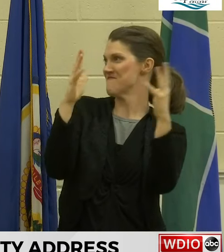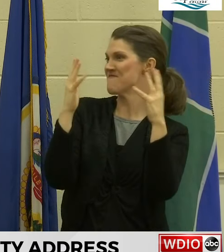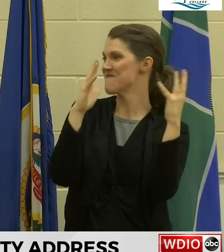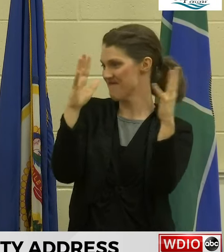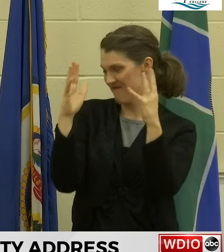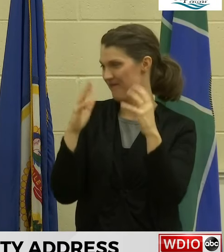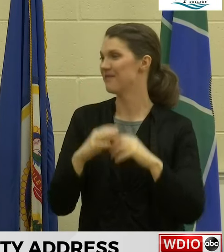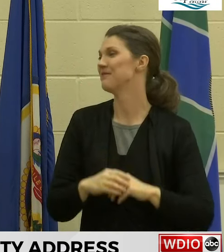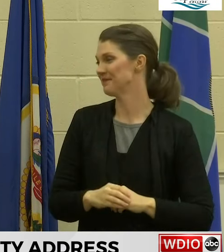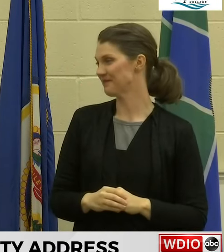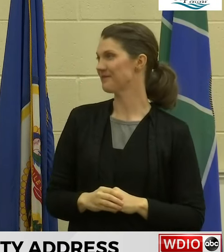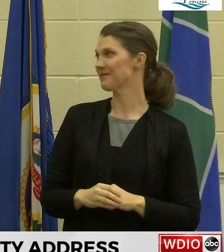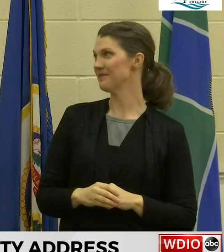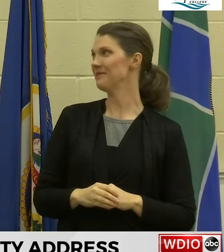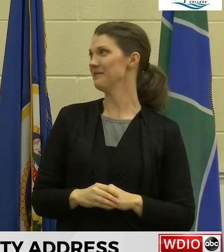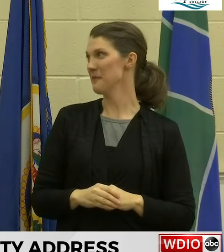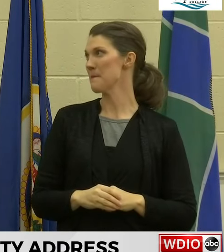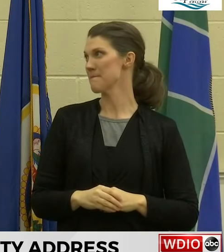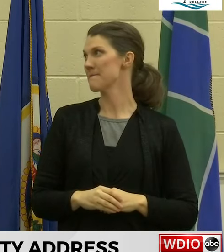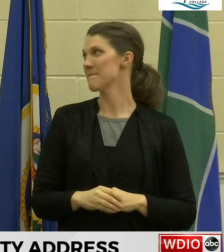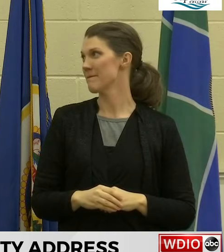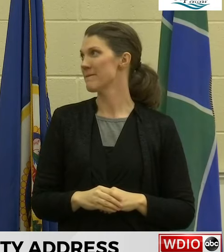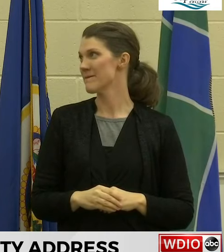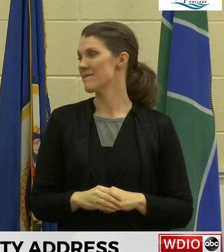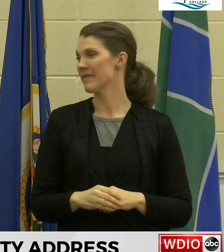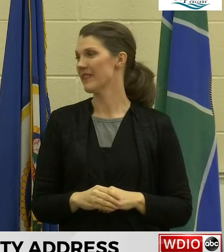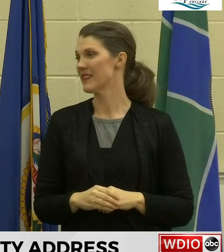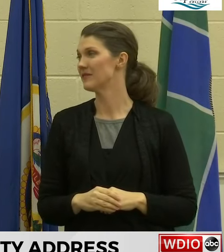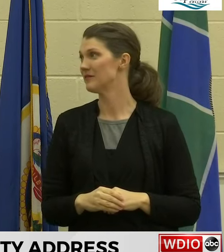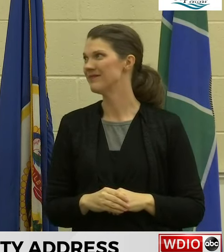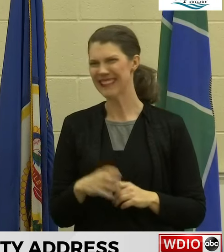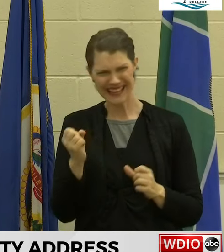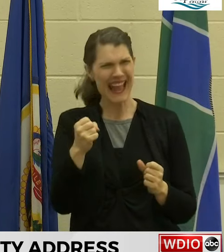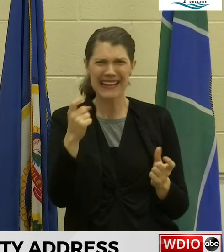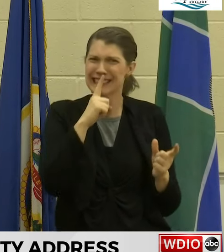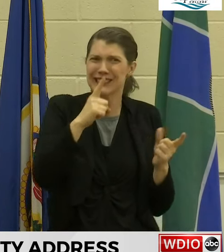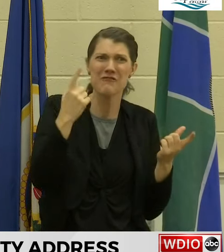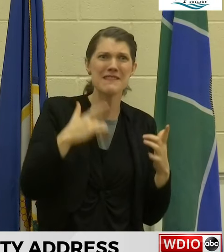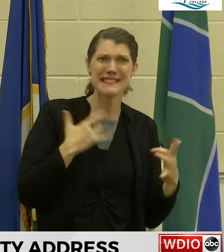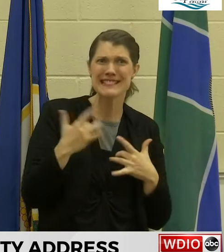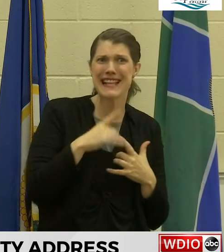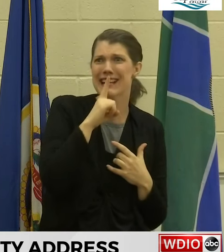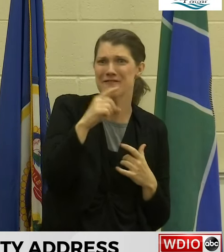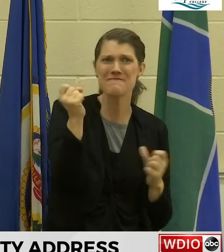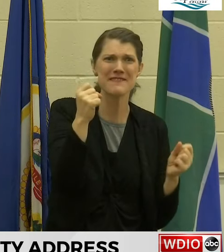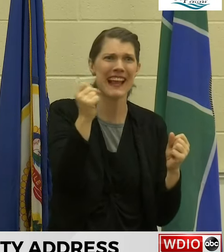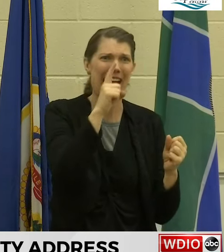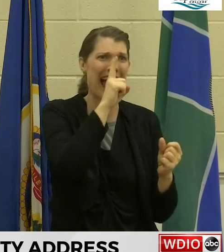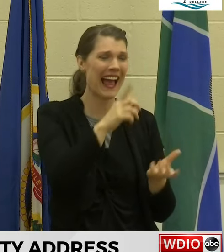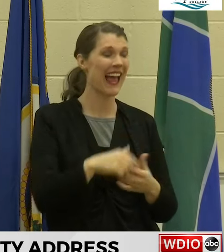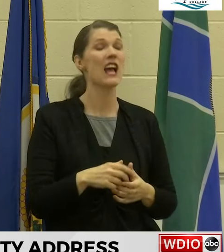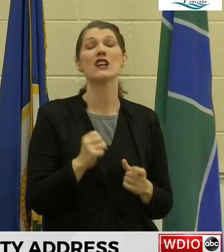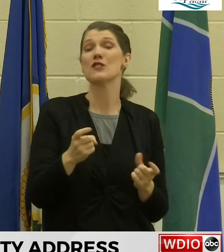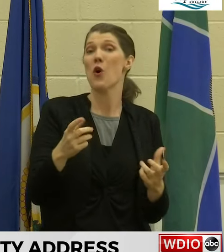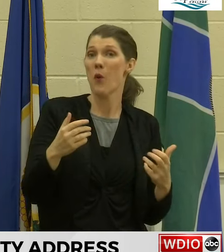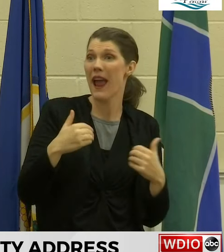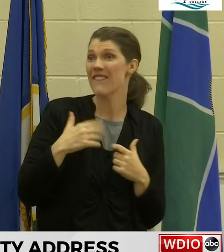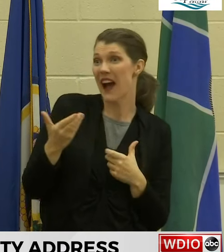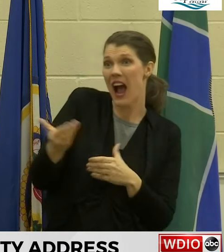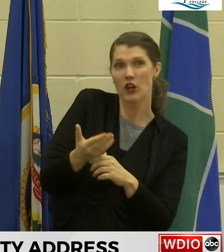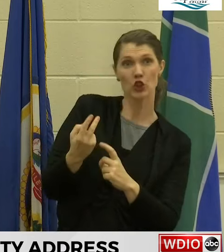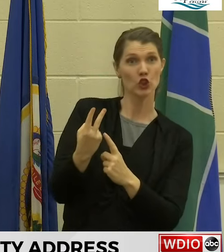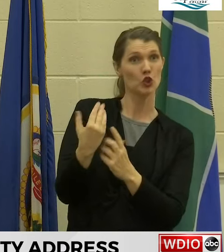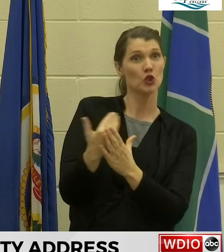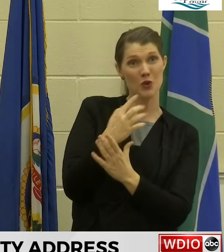That is trustworthy. Yeah, that is great. We have hired two